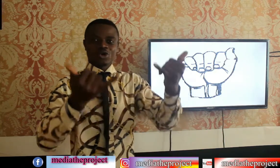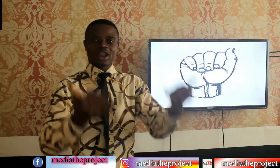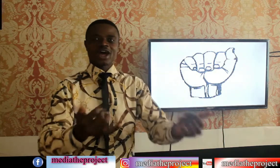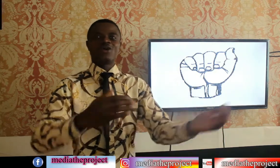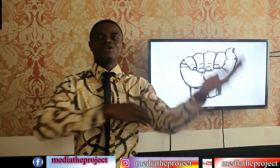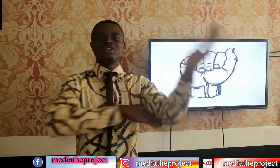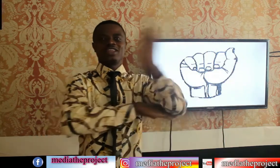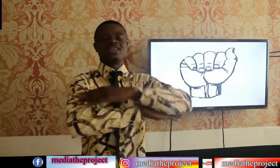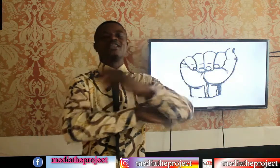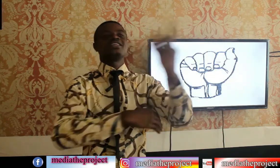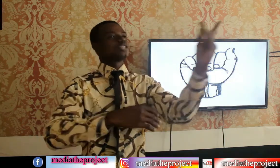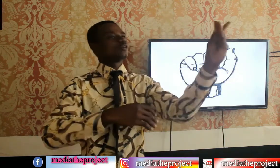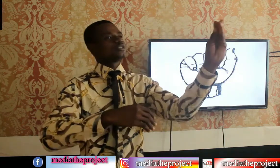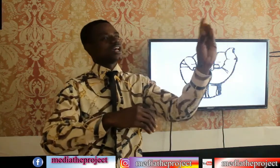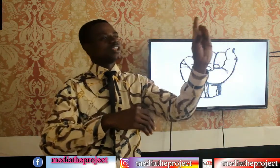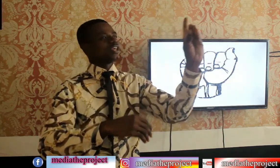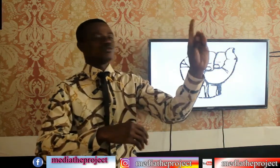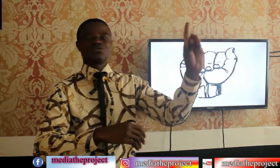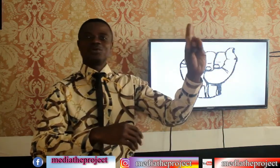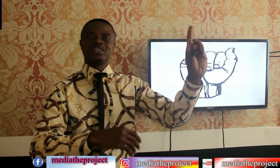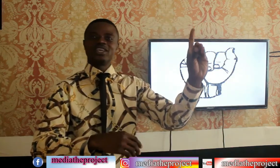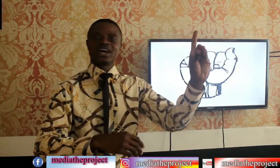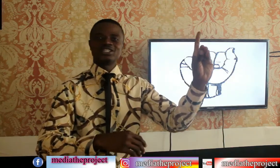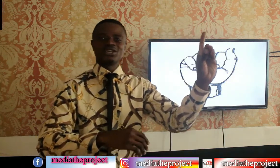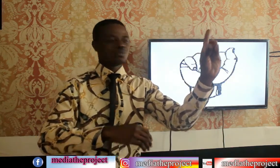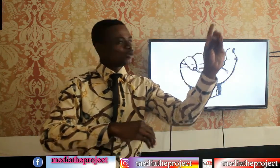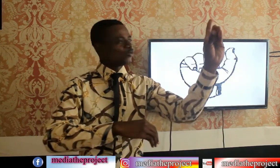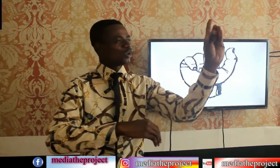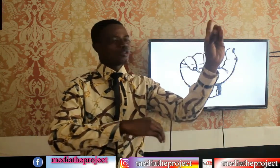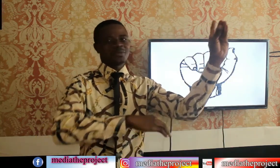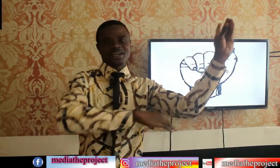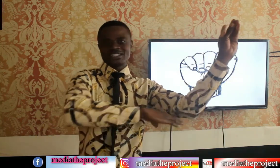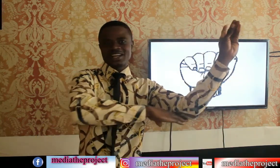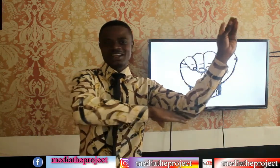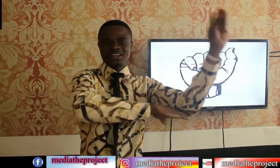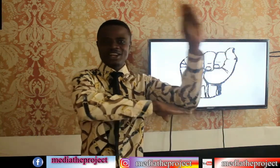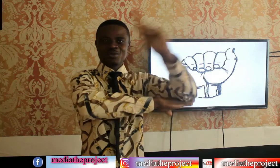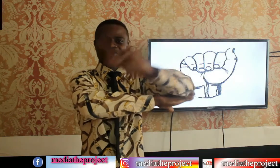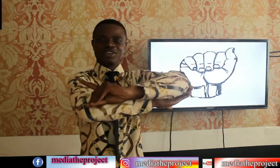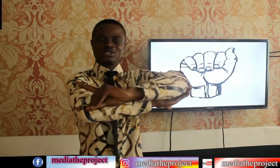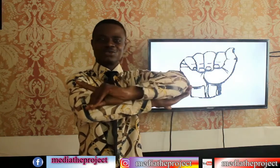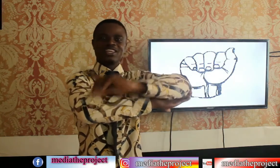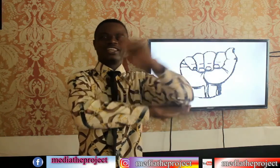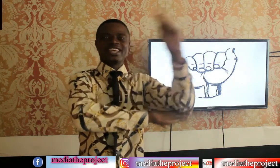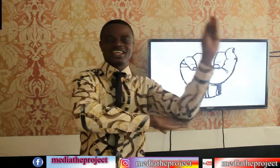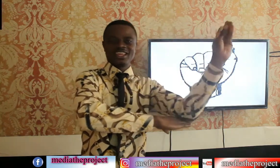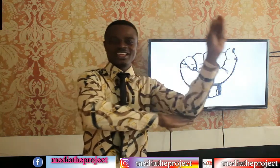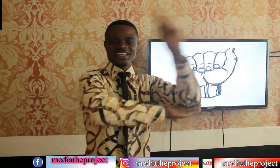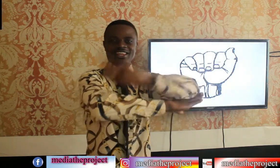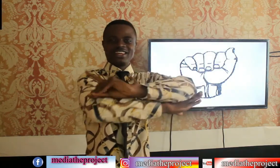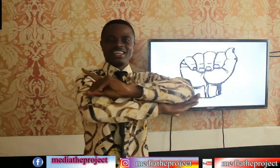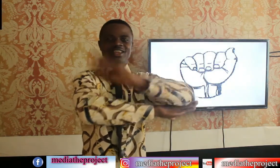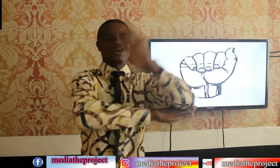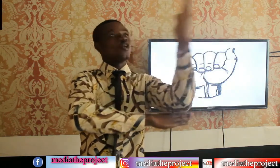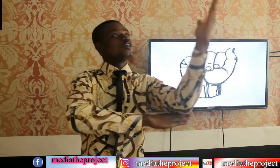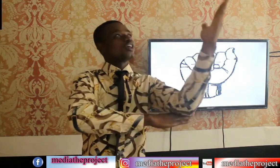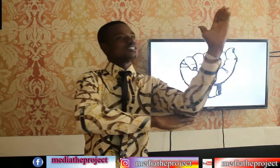or now, day. This is how to sign day. You form D hand shape with the dominant hand, then you move it this way. Day. Day. Or you can